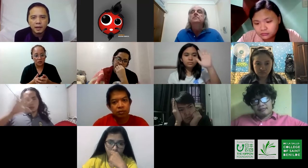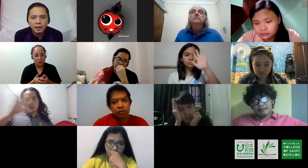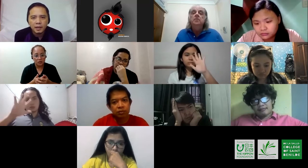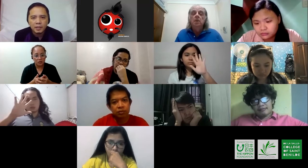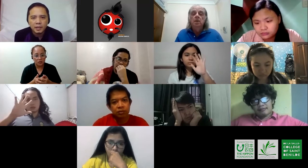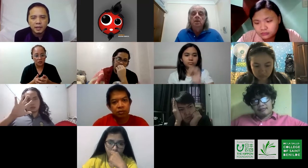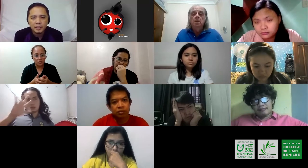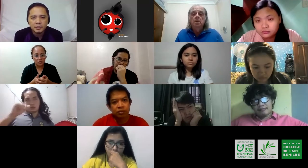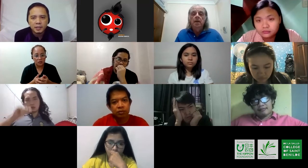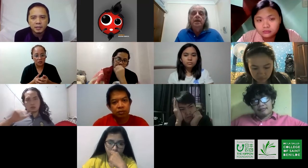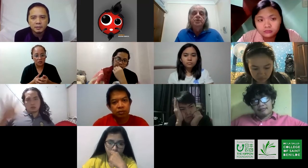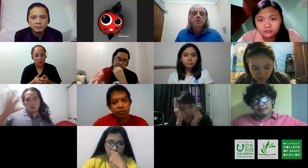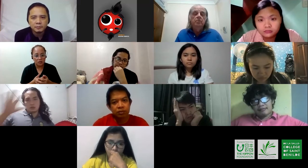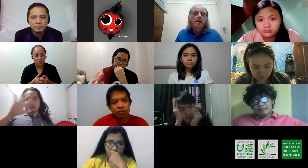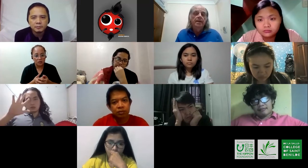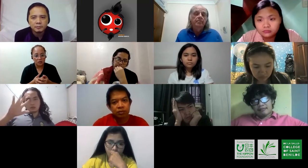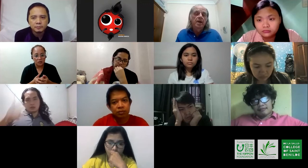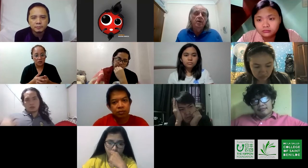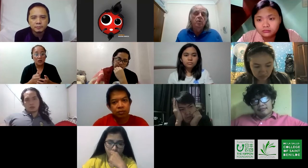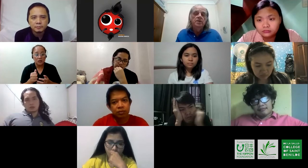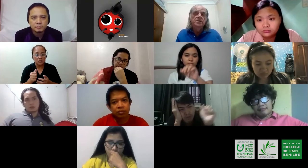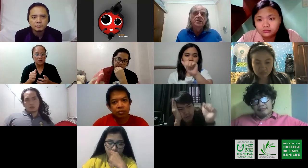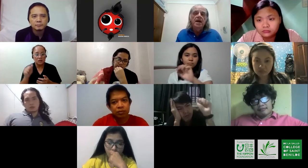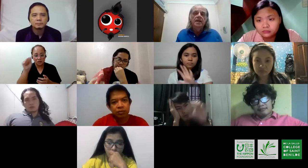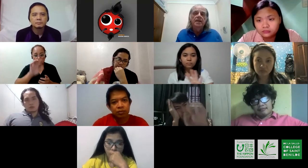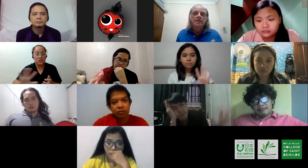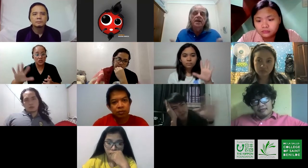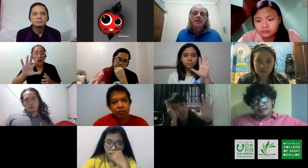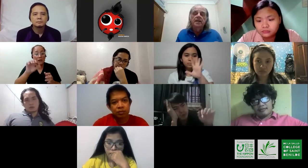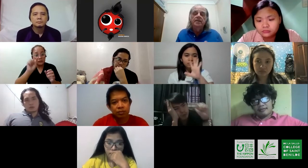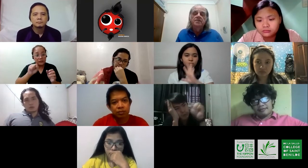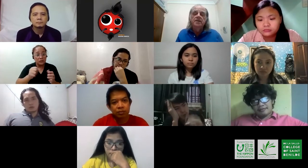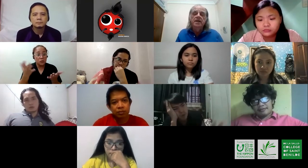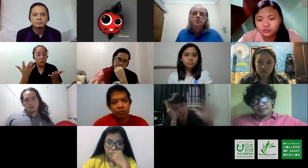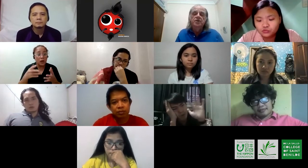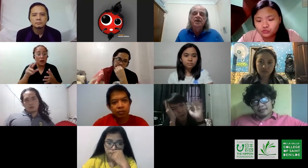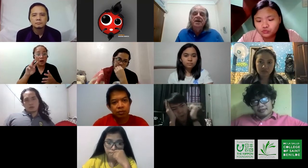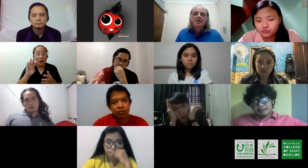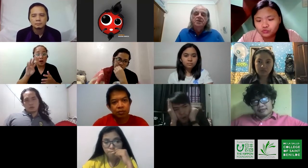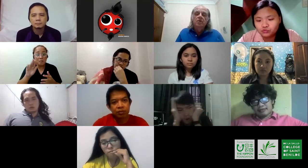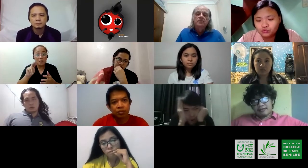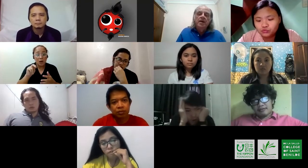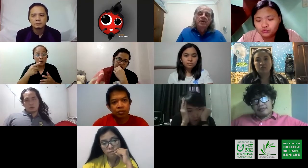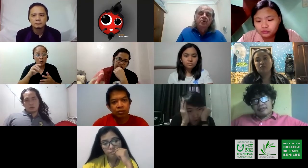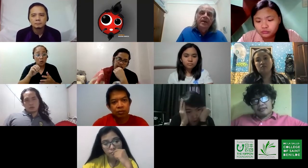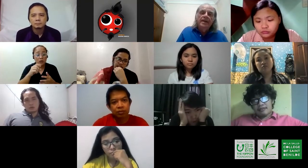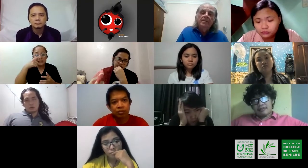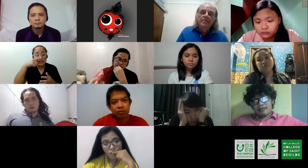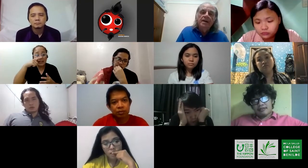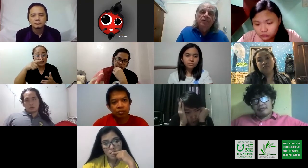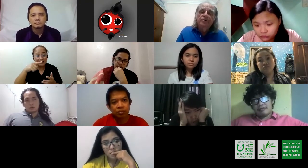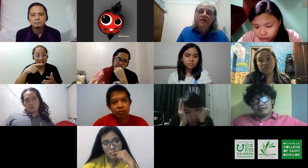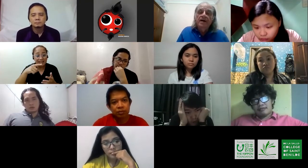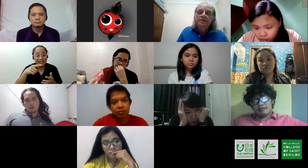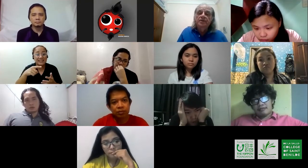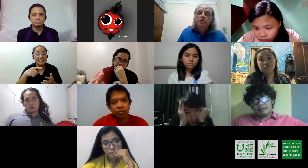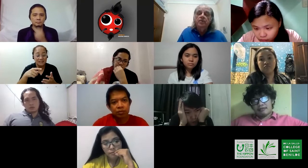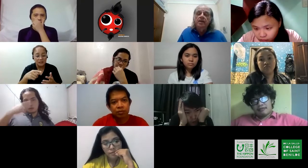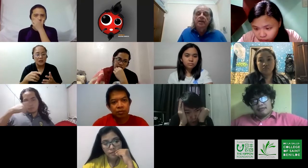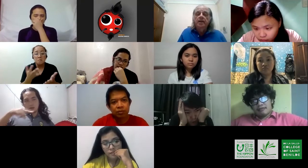Asia. Asia, right. Bangkok is in Thailand. Thailand is in Asia. So you may not be able to find that directly on